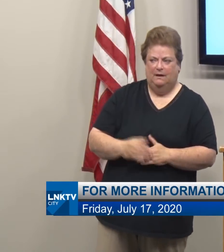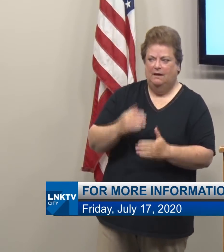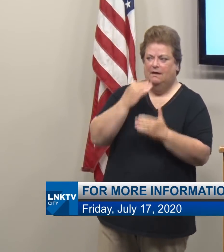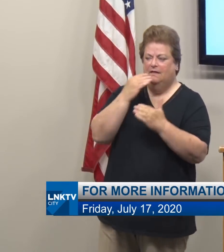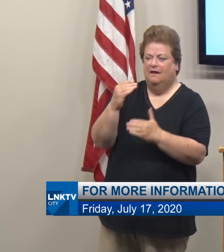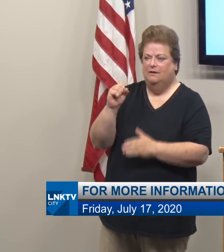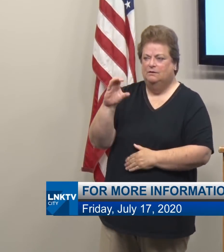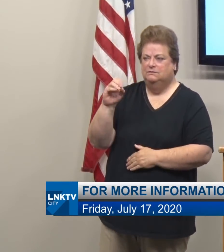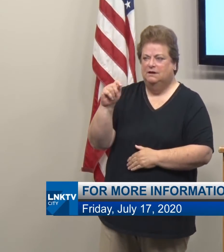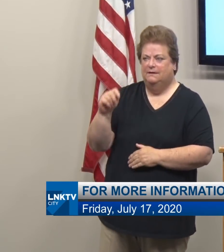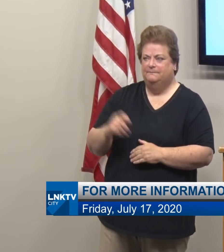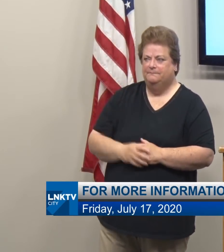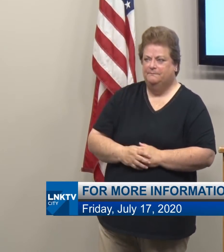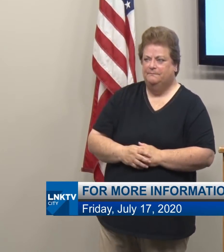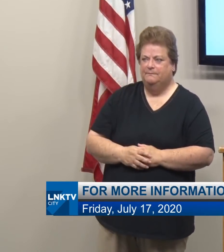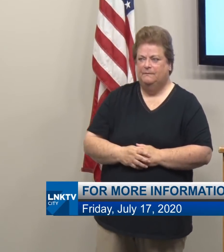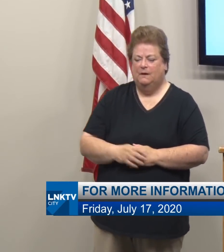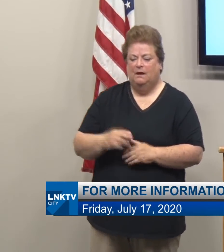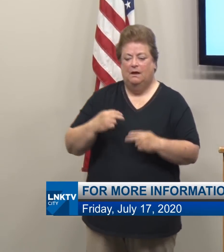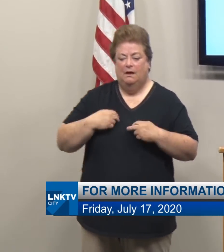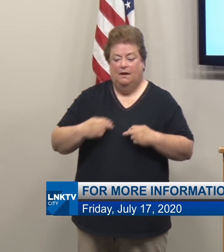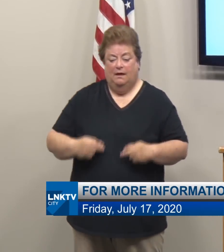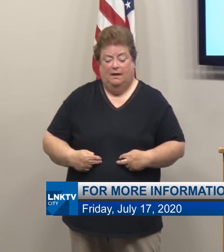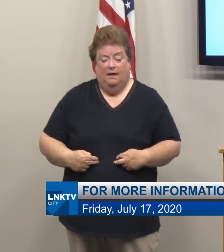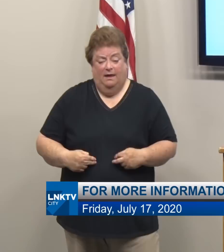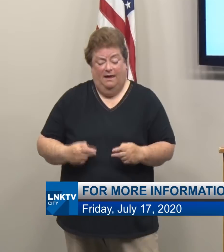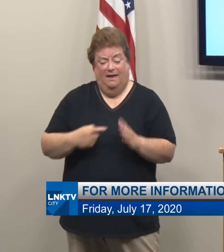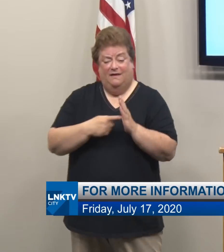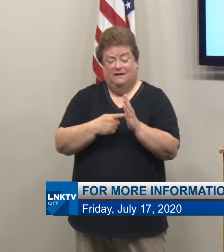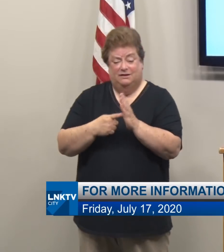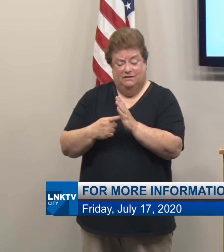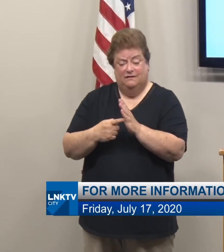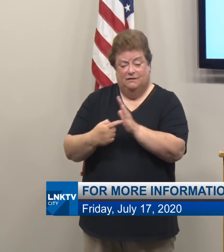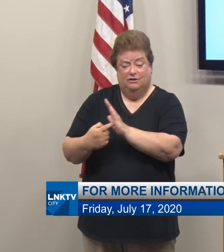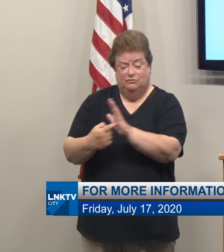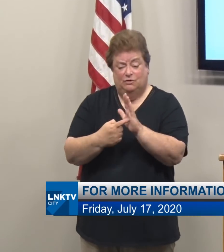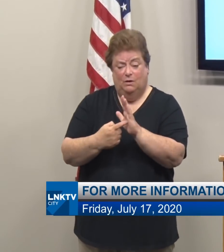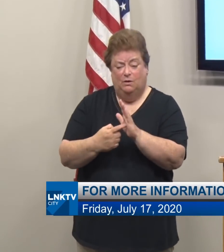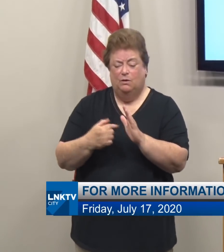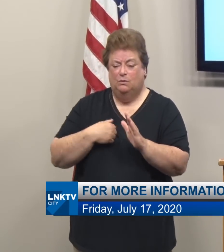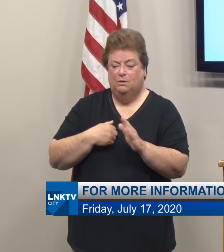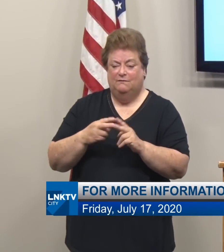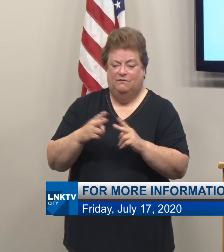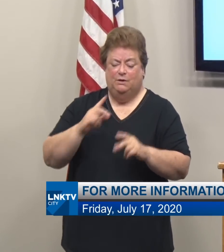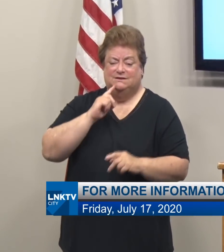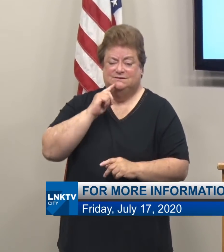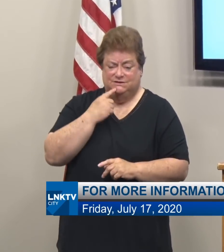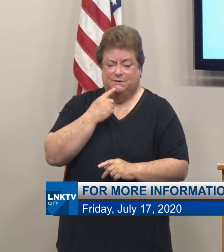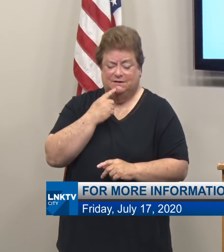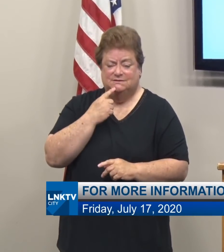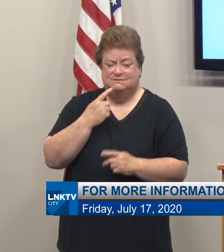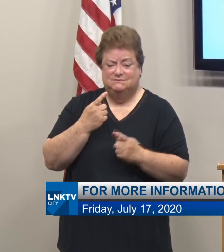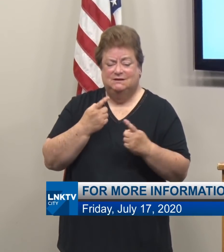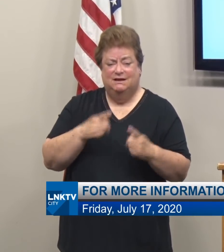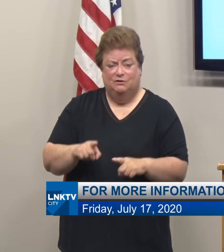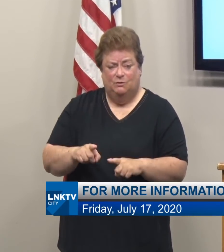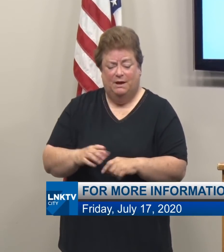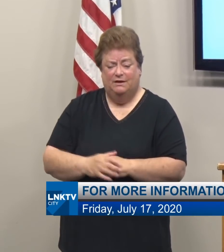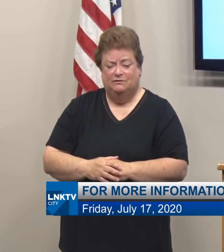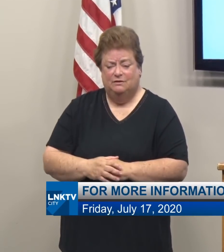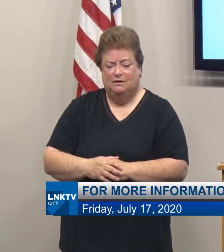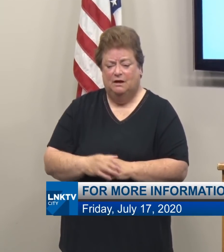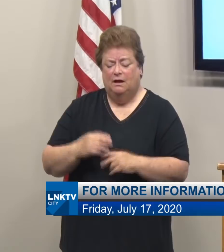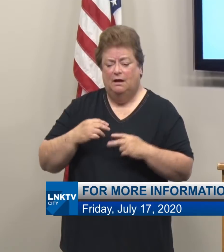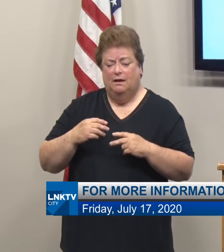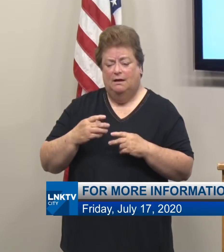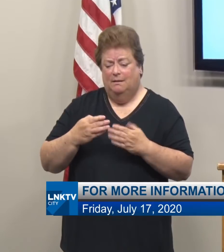Thank you, Scott. As our health indicators demonstrate, we are in a very serious situation. Our public health emergency is